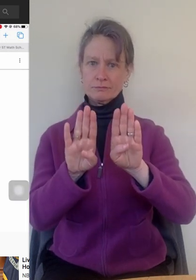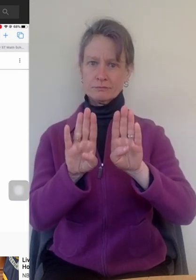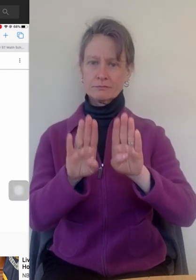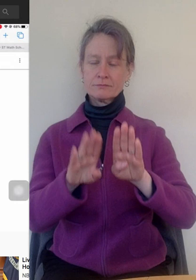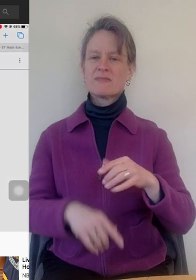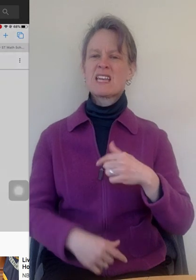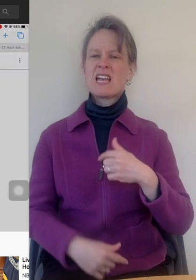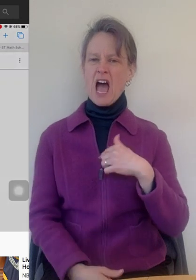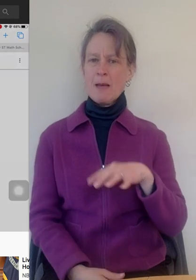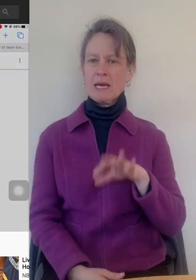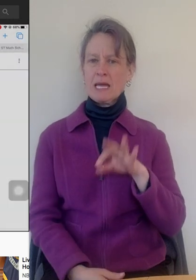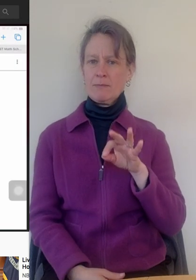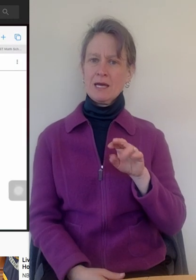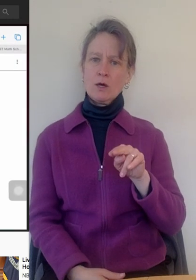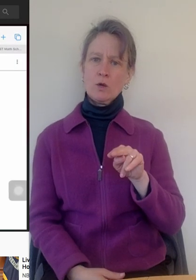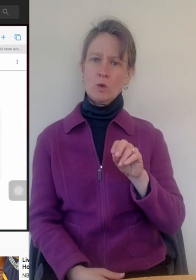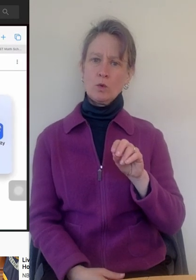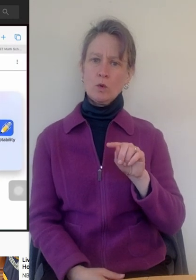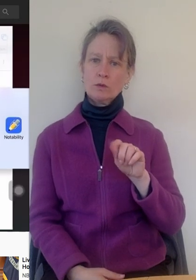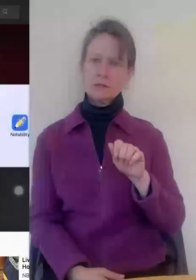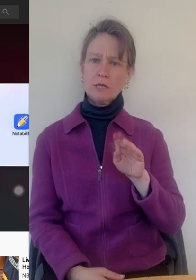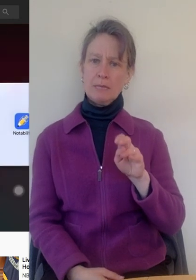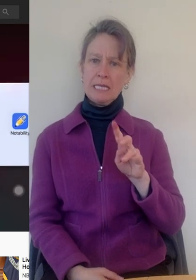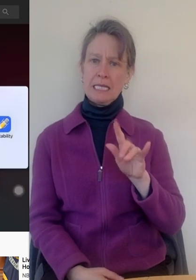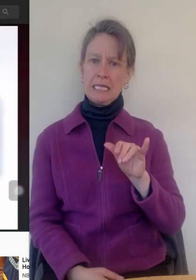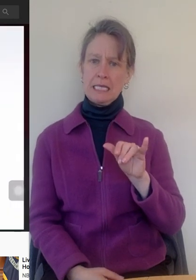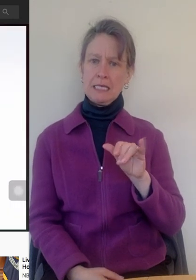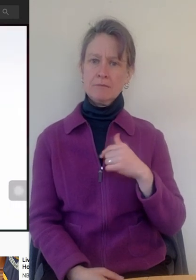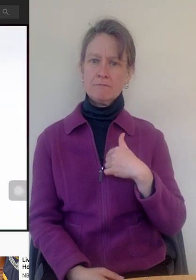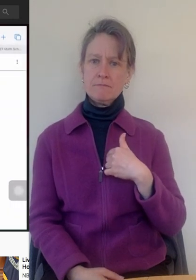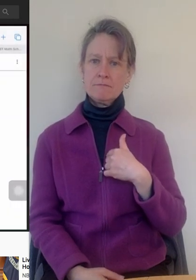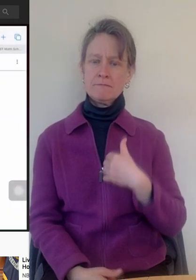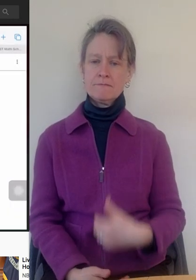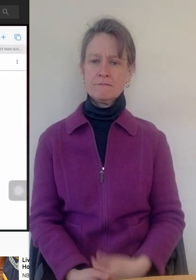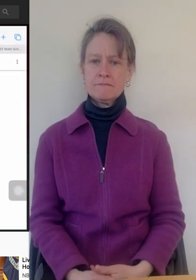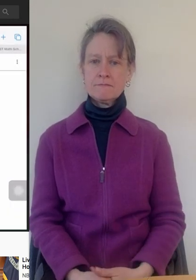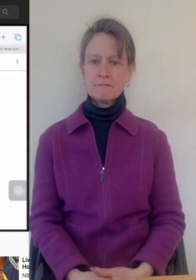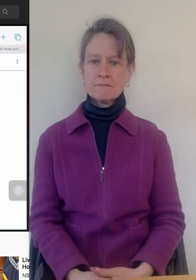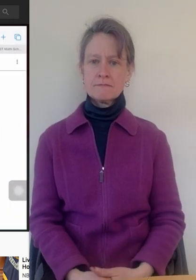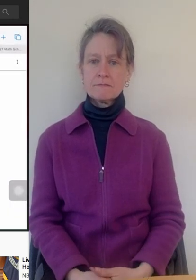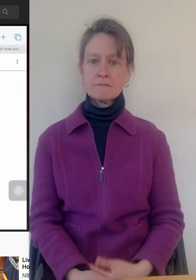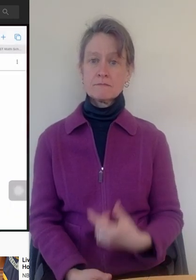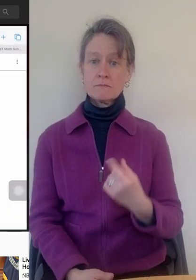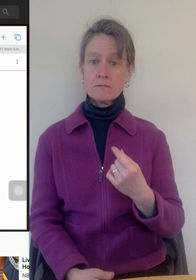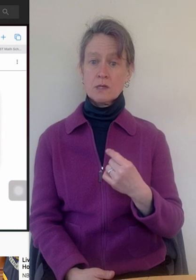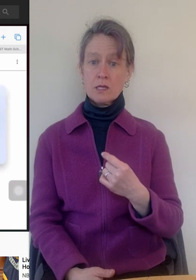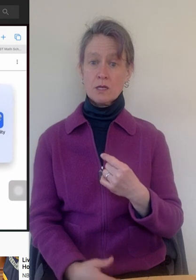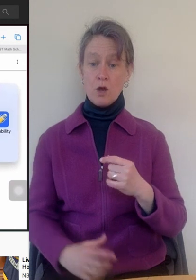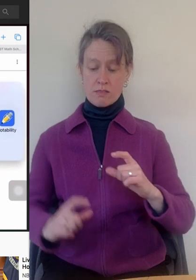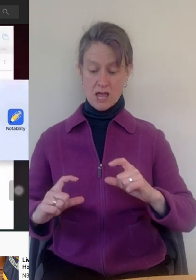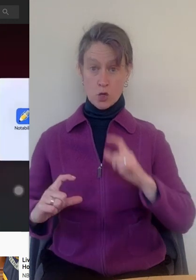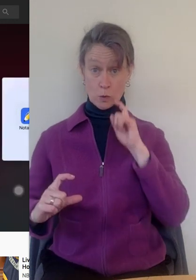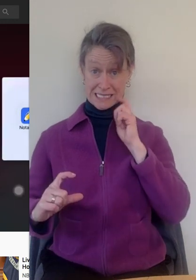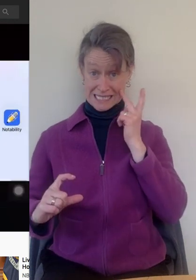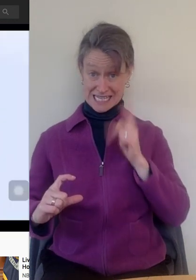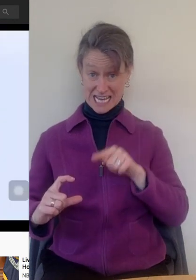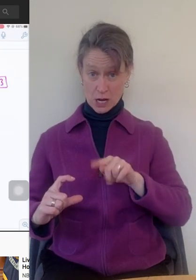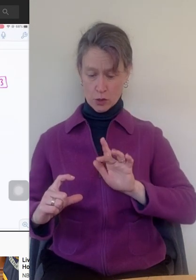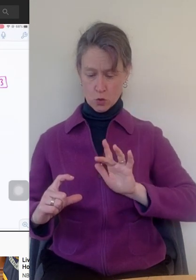I'm going to add Notability. And what you can do is click and